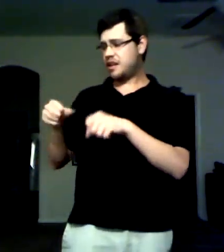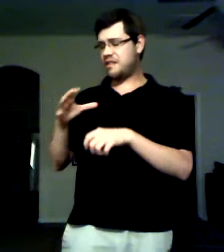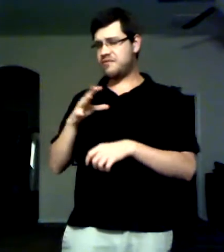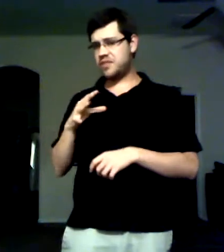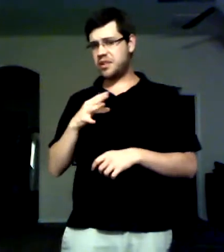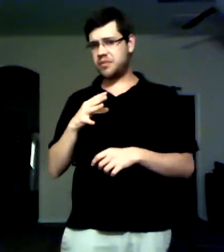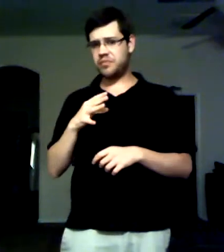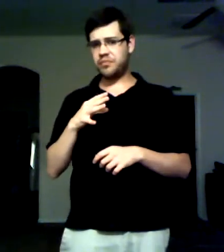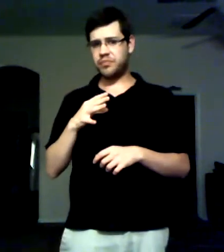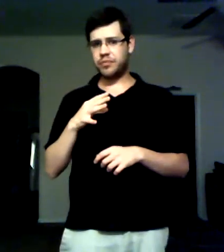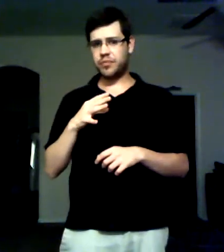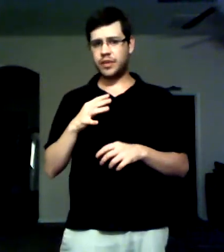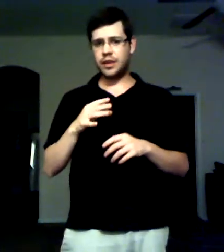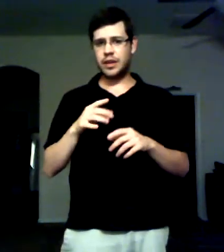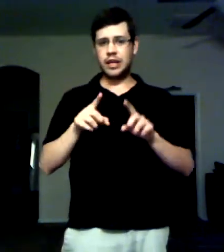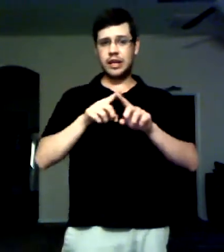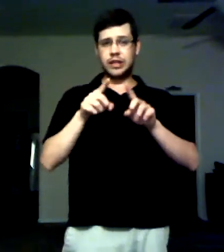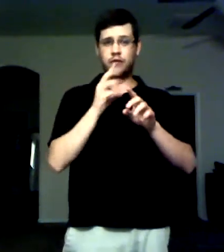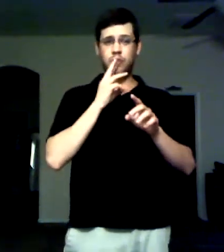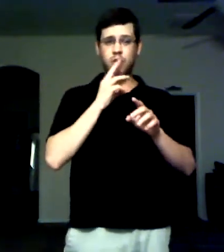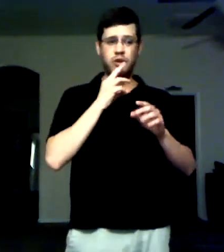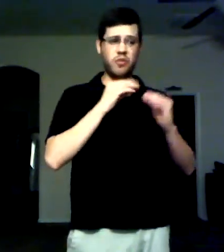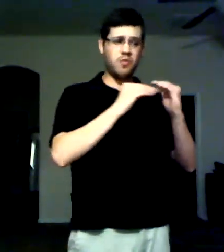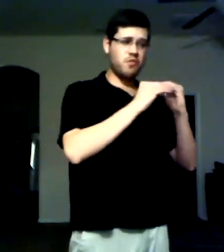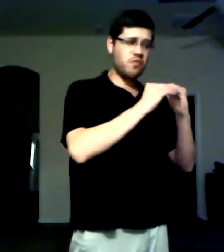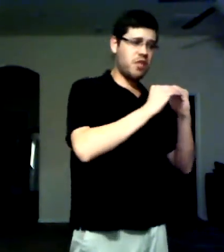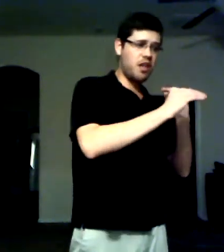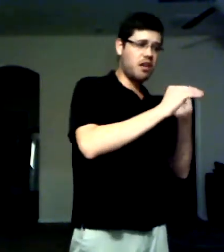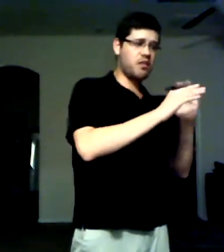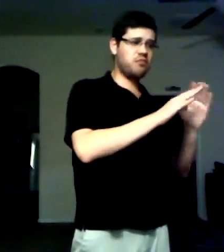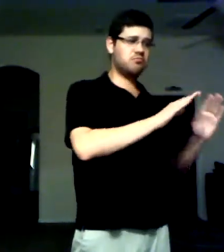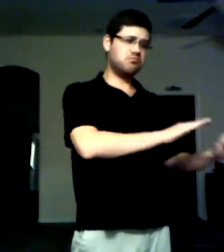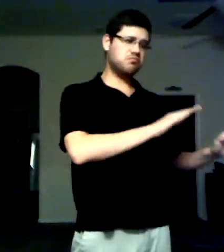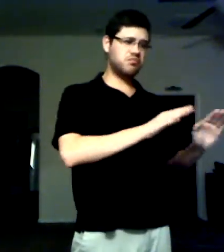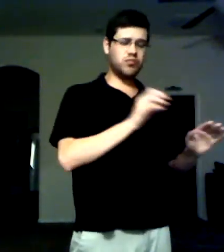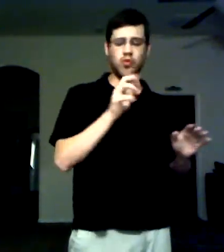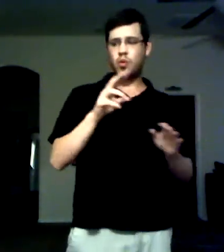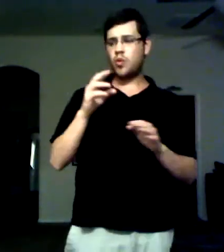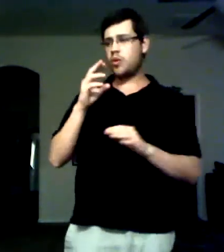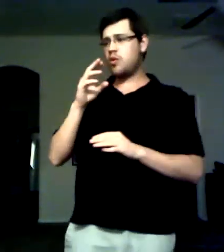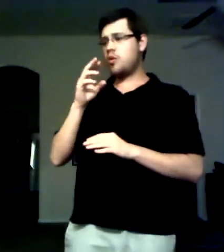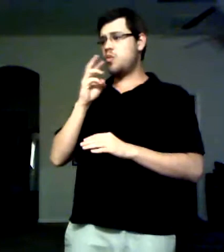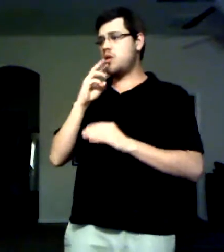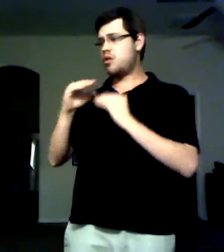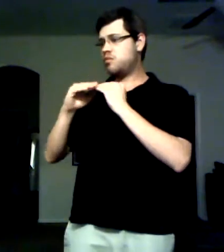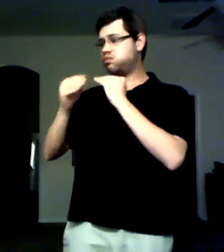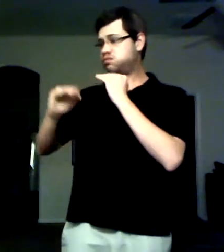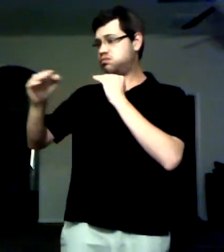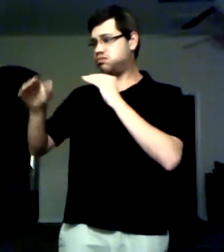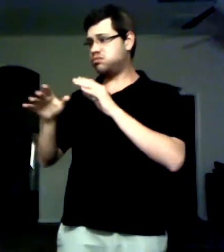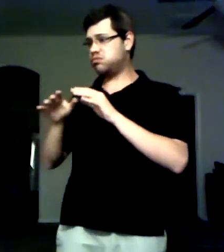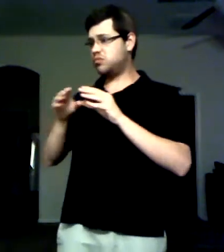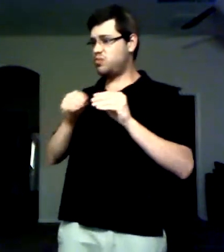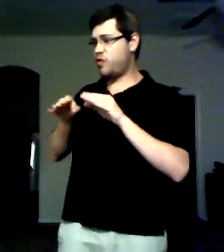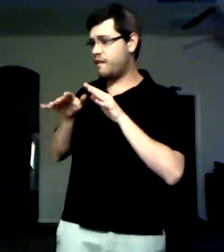real useful in a lot of different types of water, whether it be open water or moving water. They have a